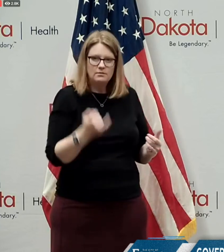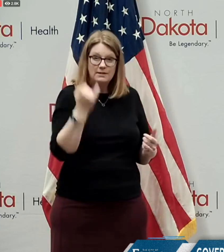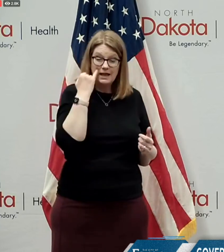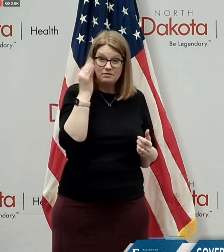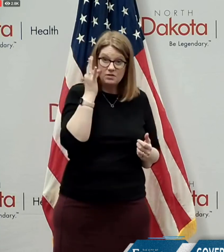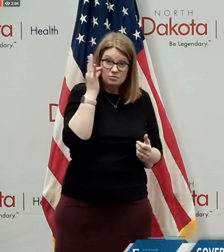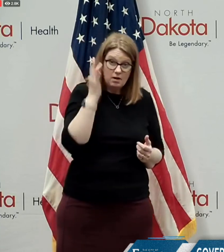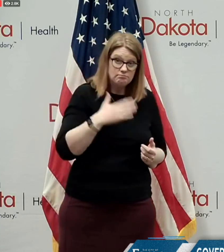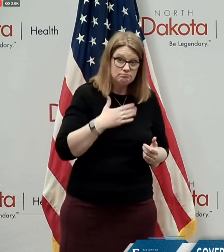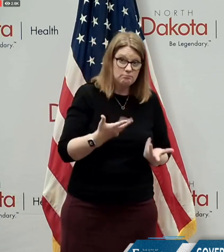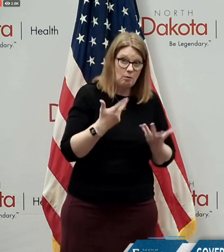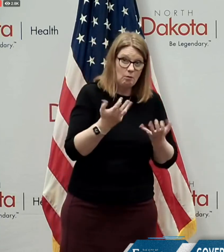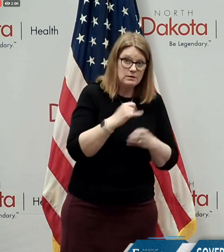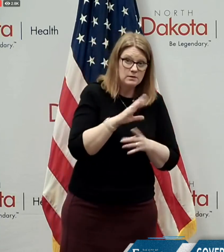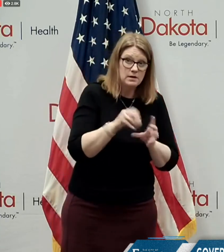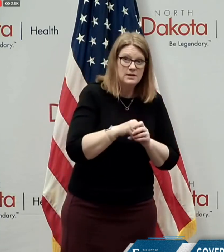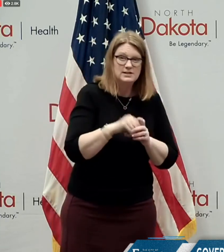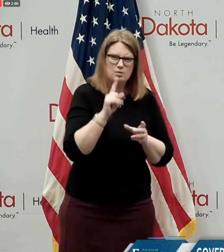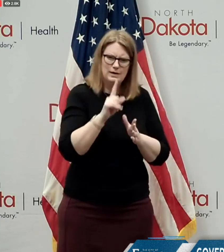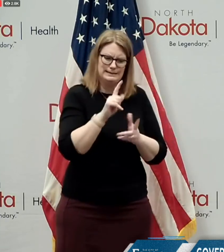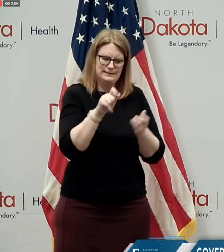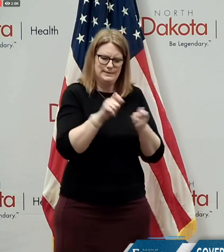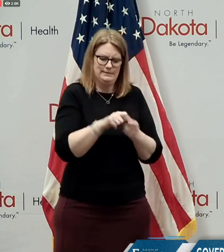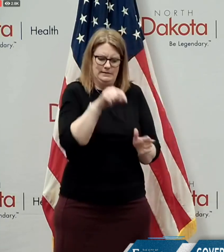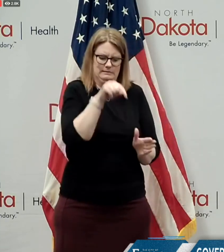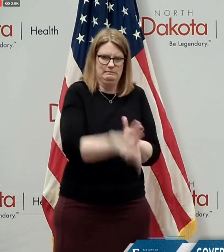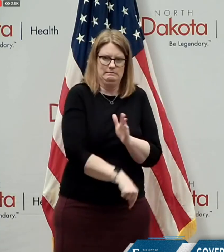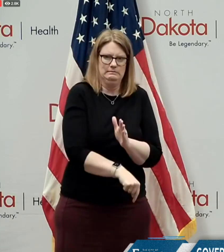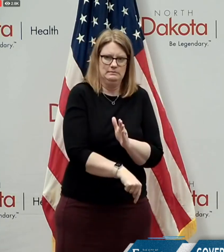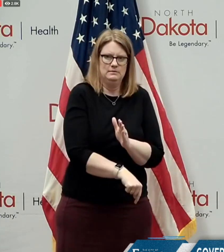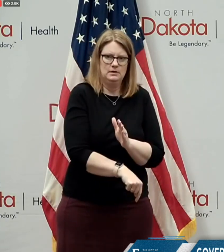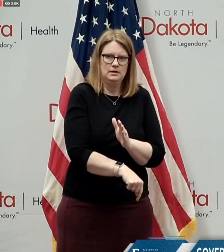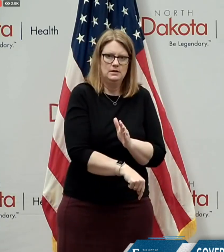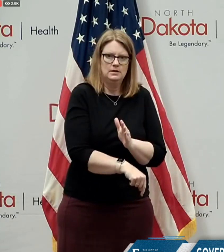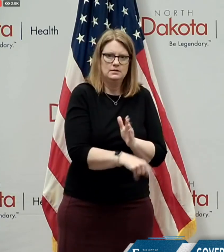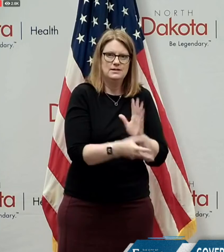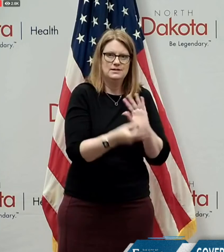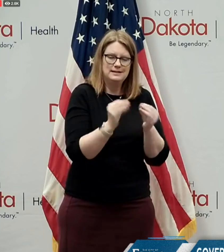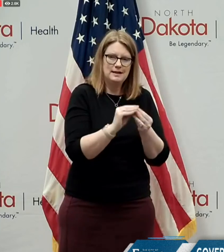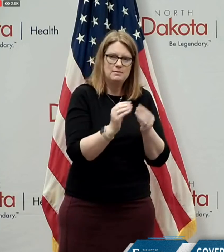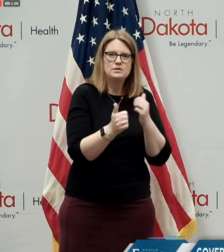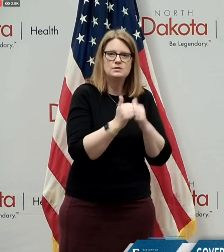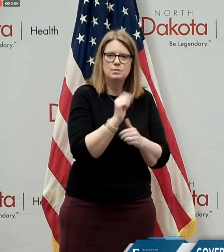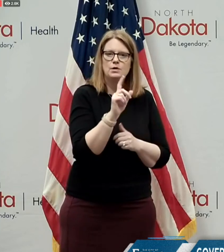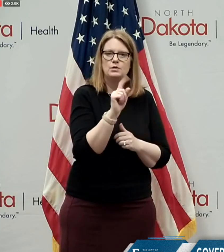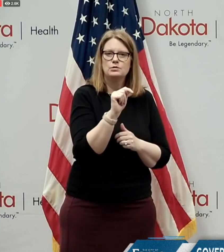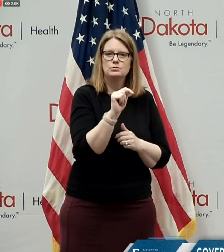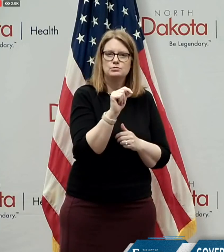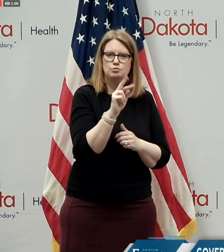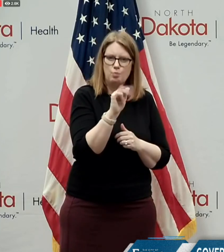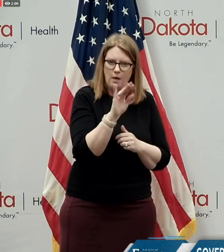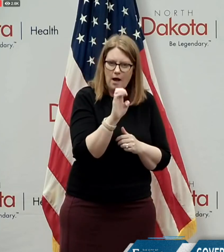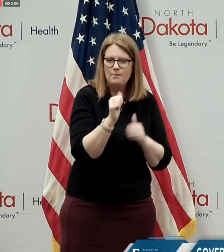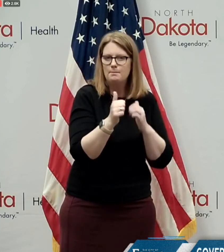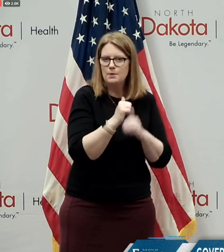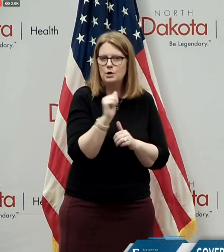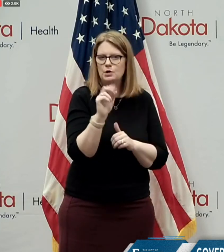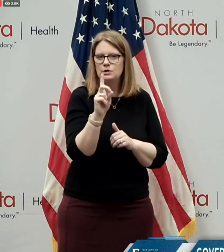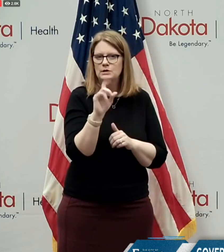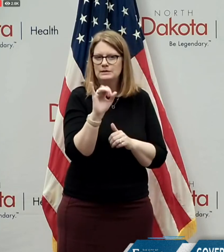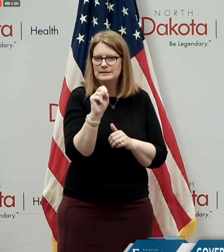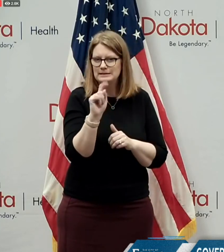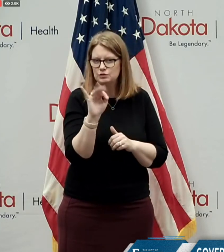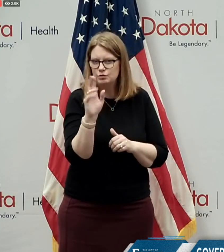to get really in depth of your numbers per tribe, per district. I know that's been talked about, that I've been